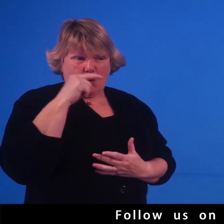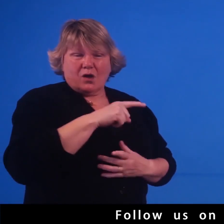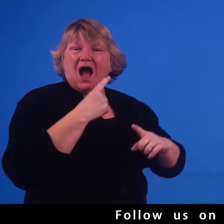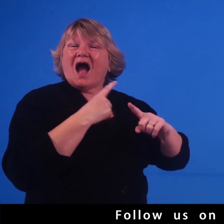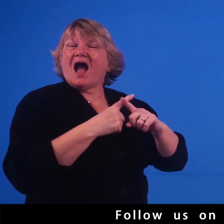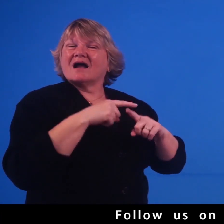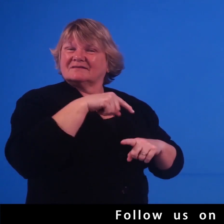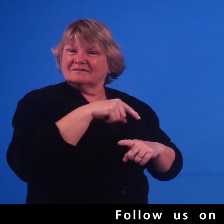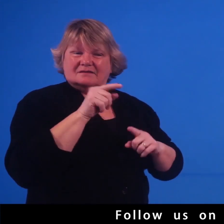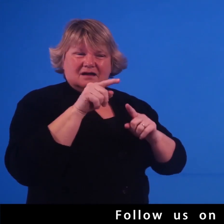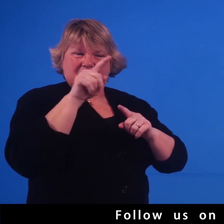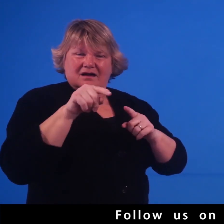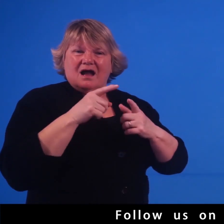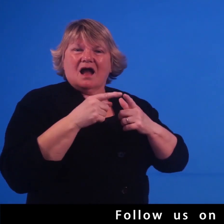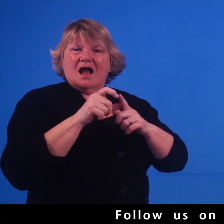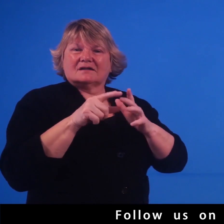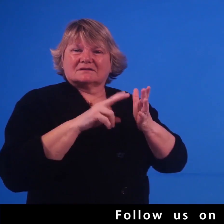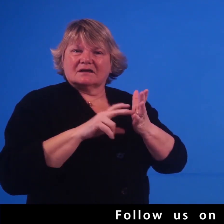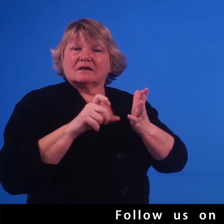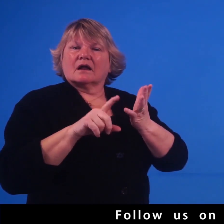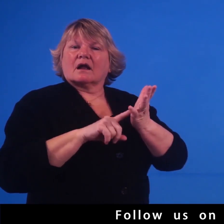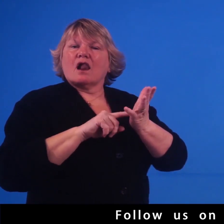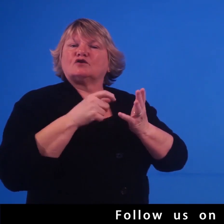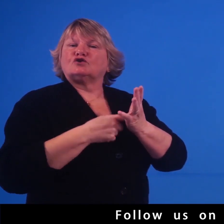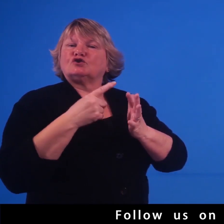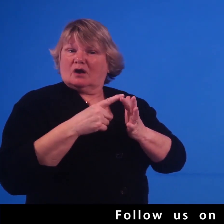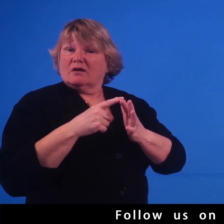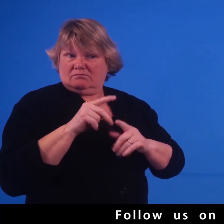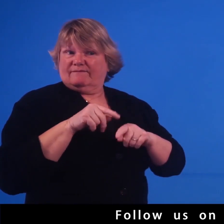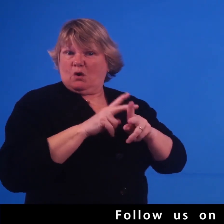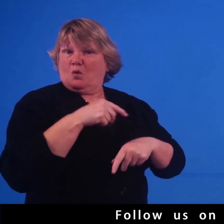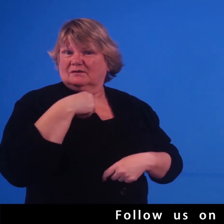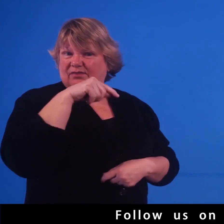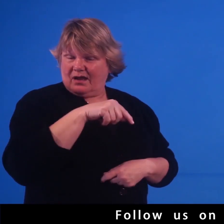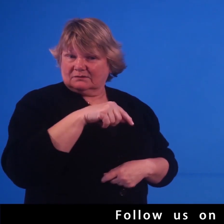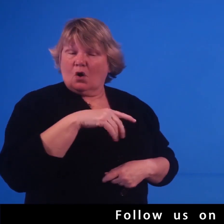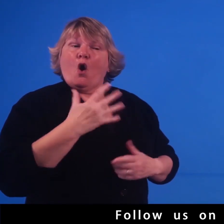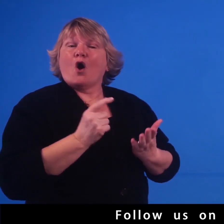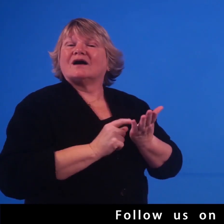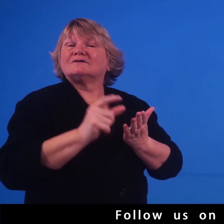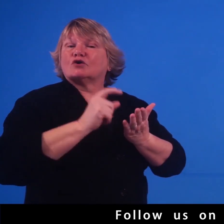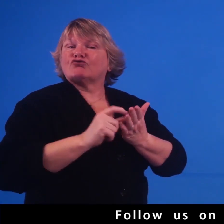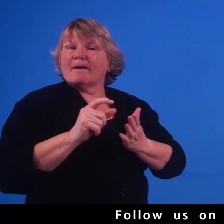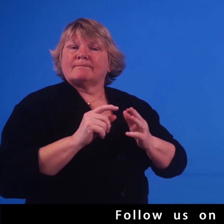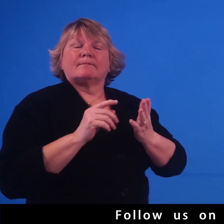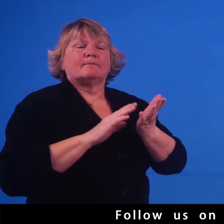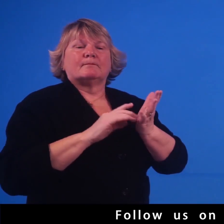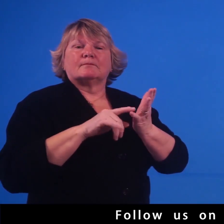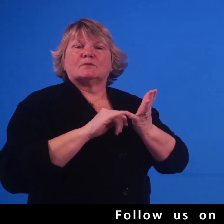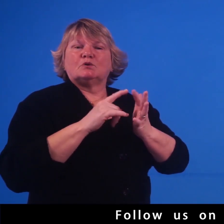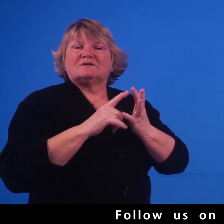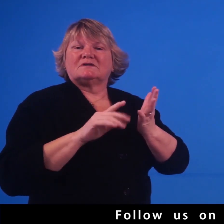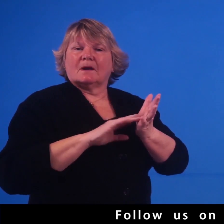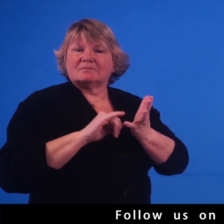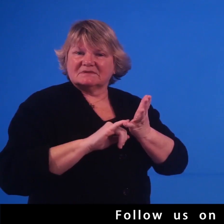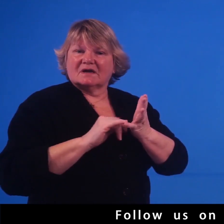Follow us on X at EdinCulture, Instagram, Museums and Galleries